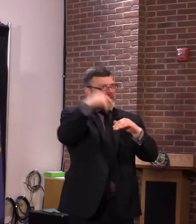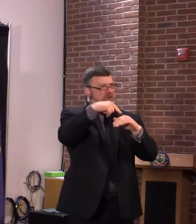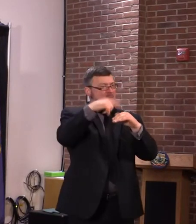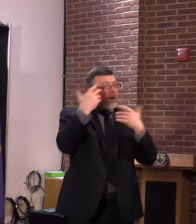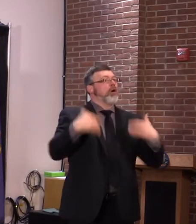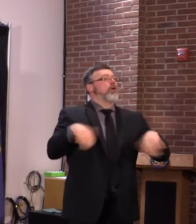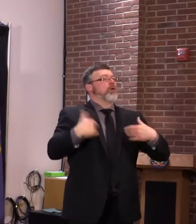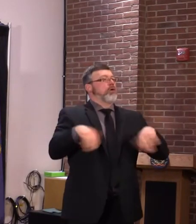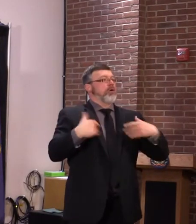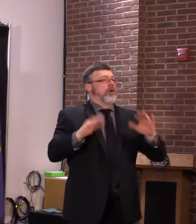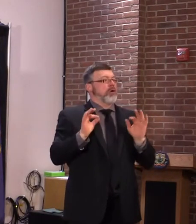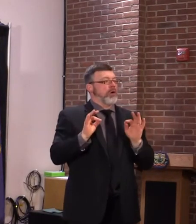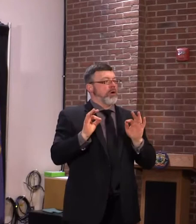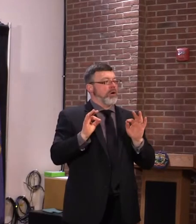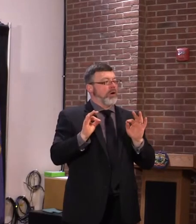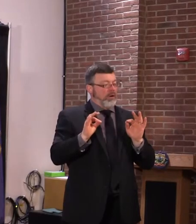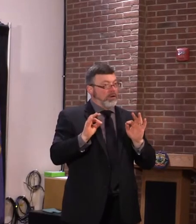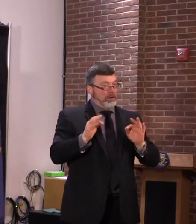the last week or so.